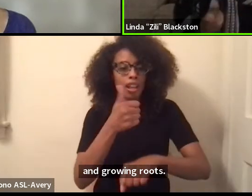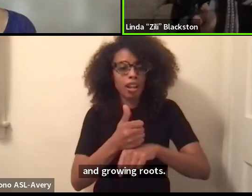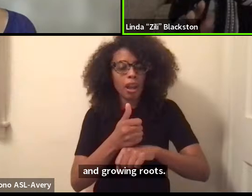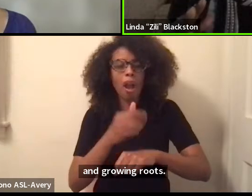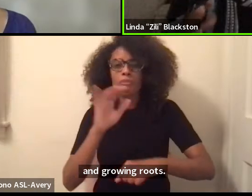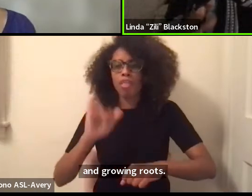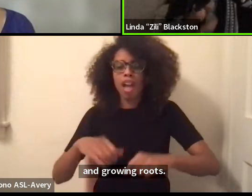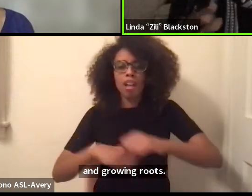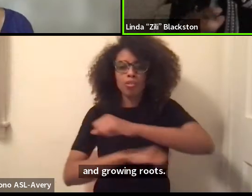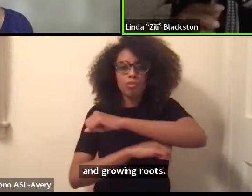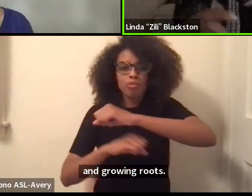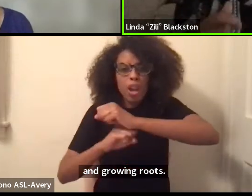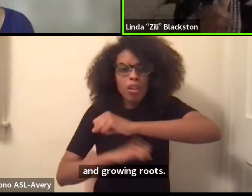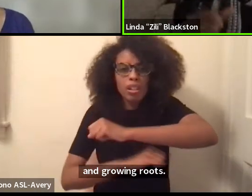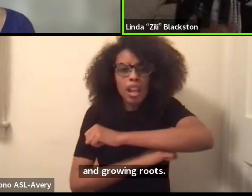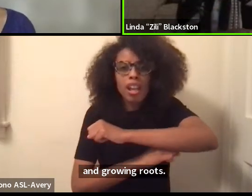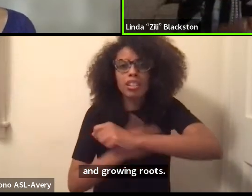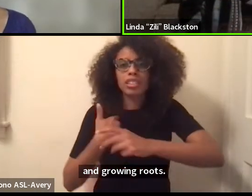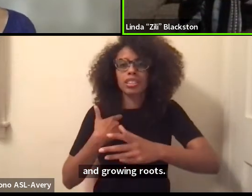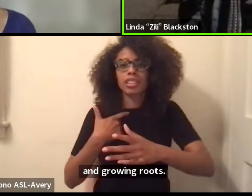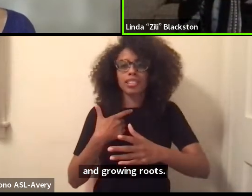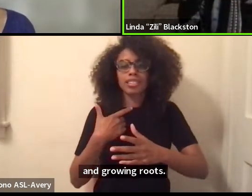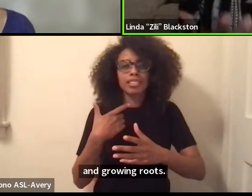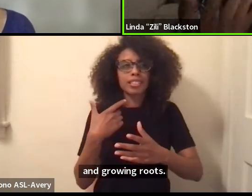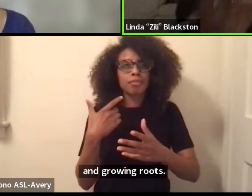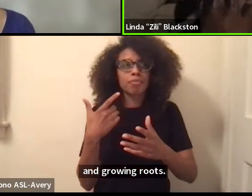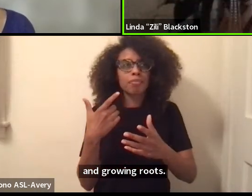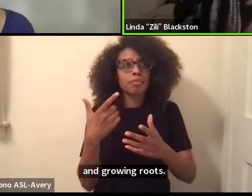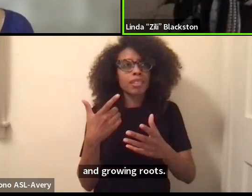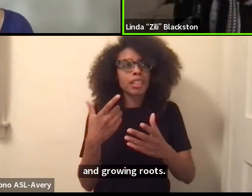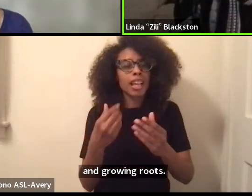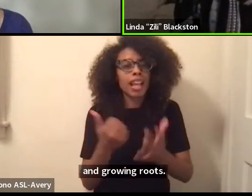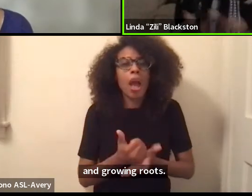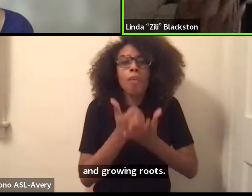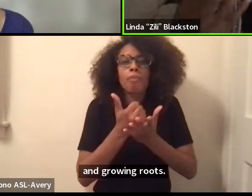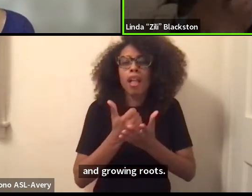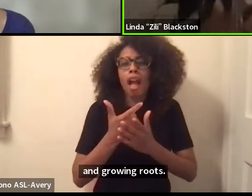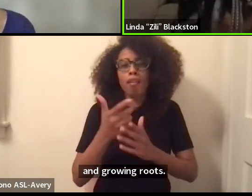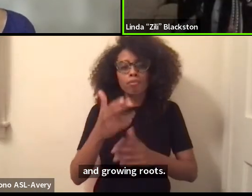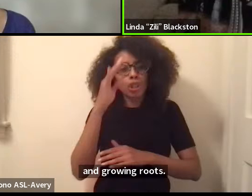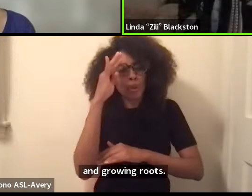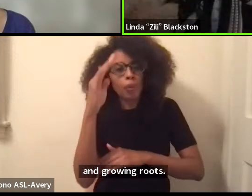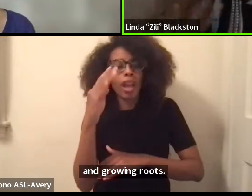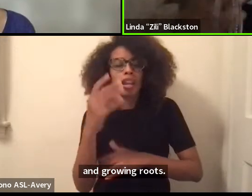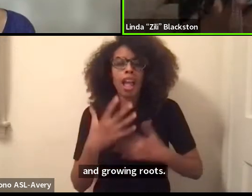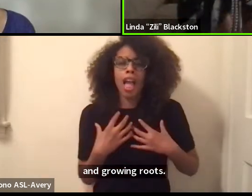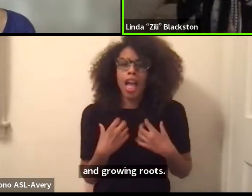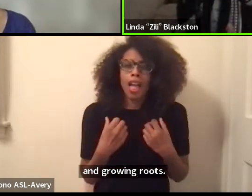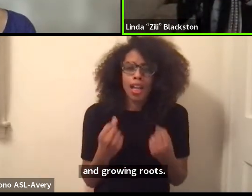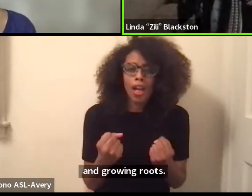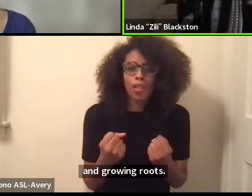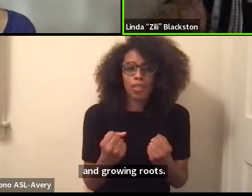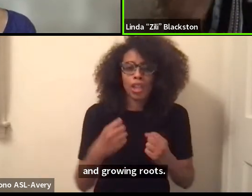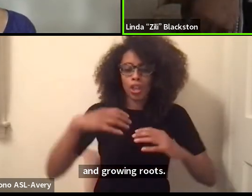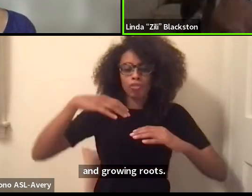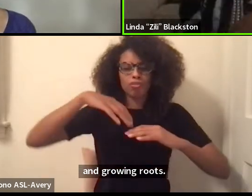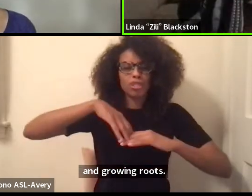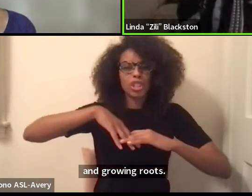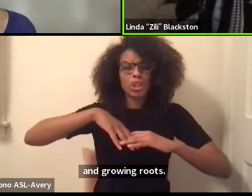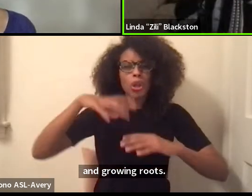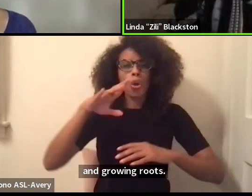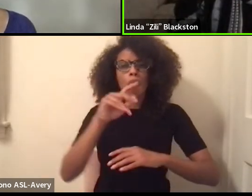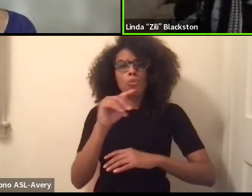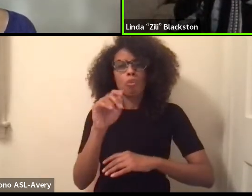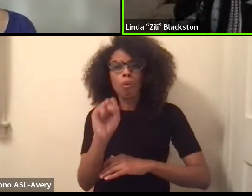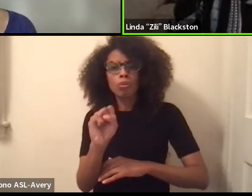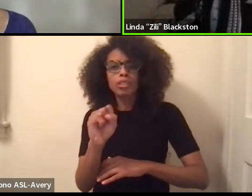and helping to form healthy roots. Looking at yourself, loving yourself, as you're talking about love,